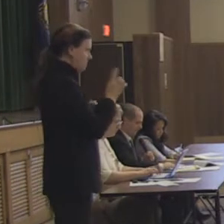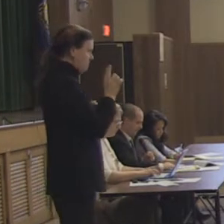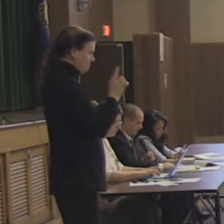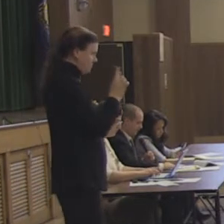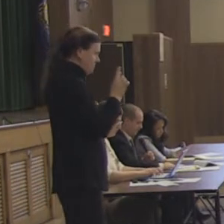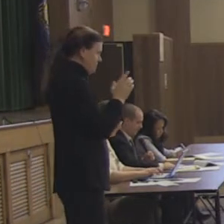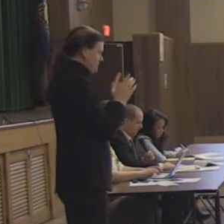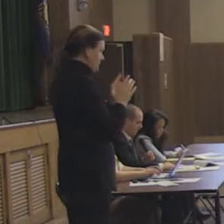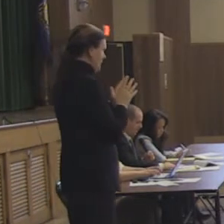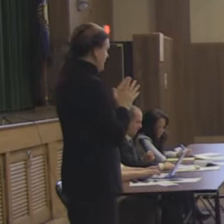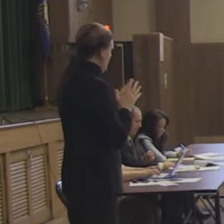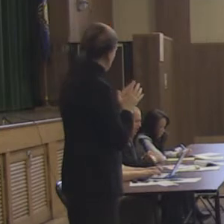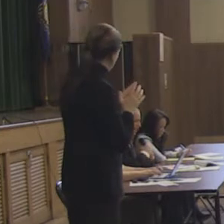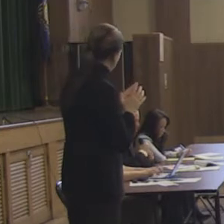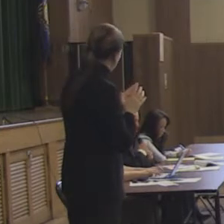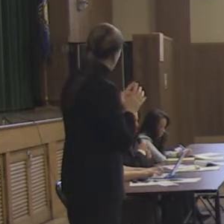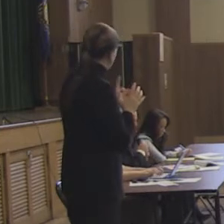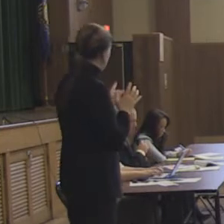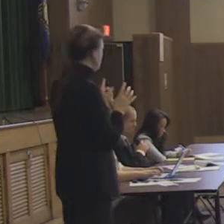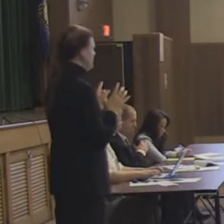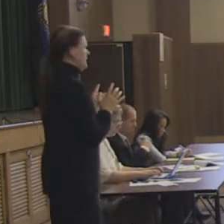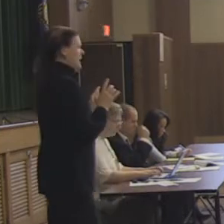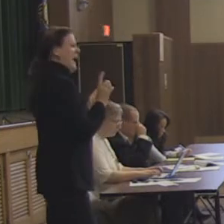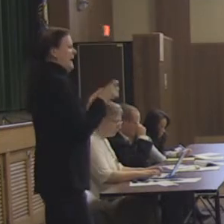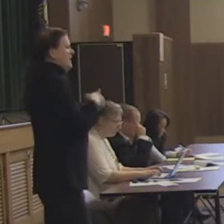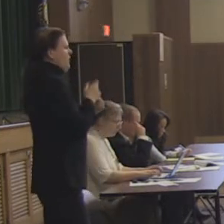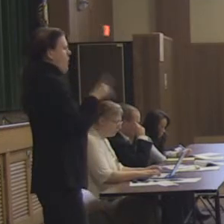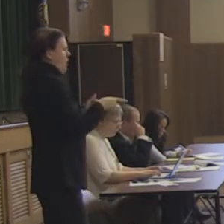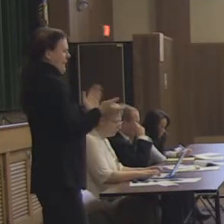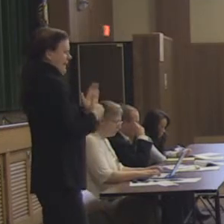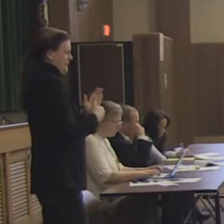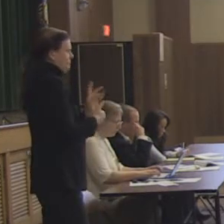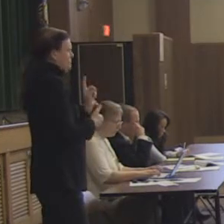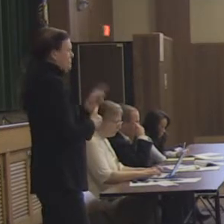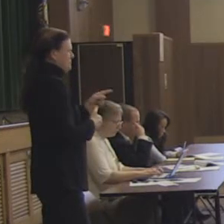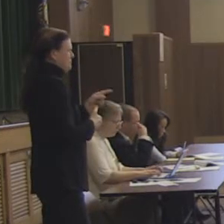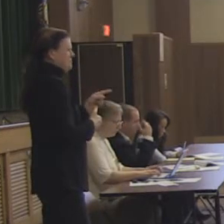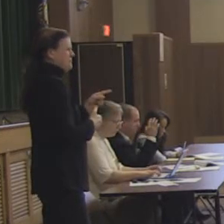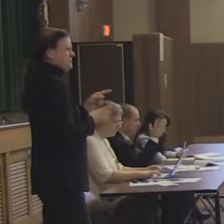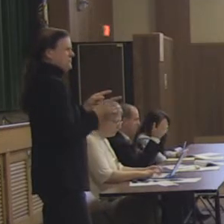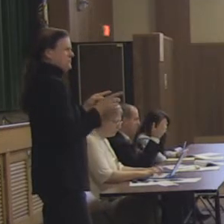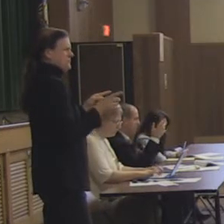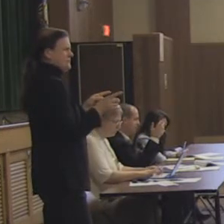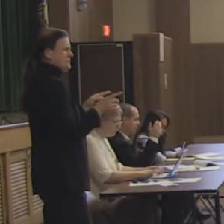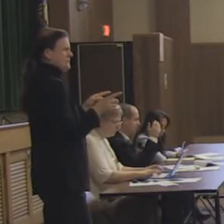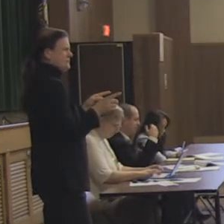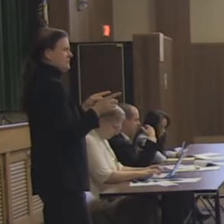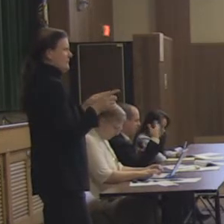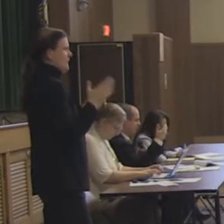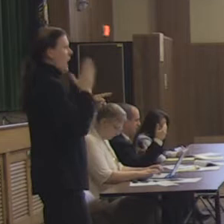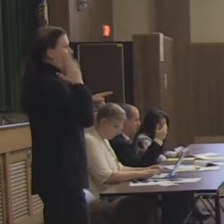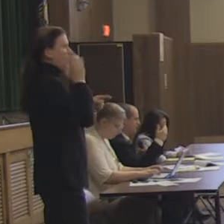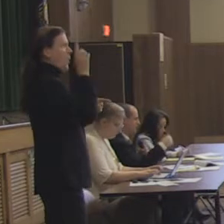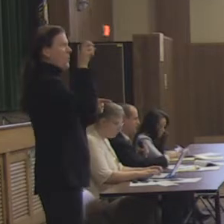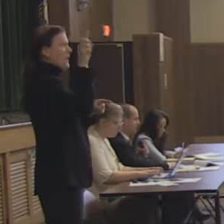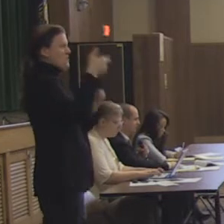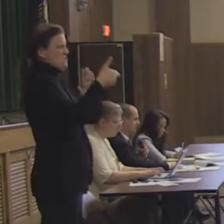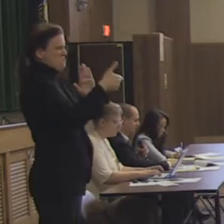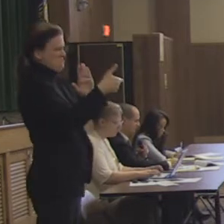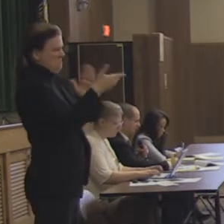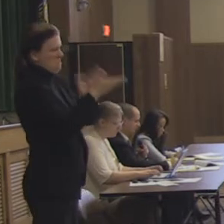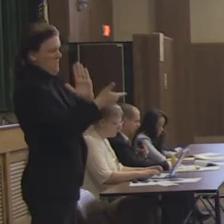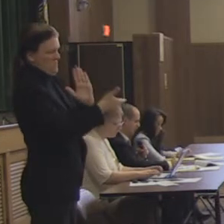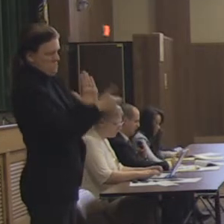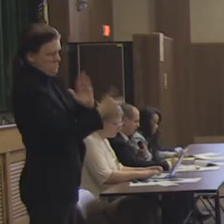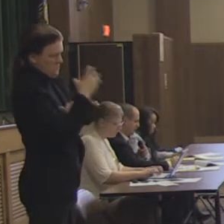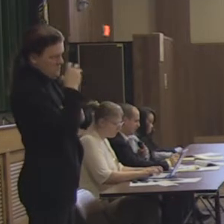And I just want to follow up. If I know you might be prohibited from saying certain